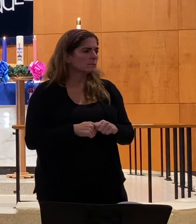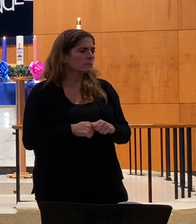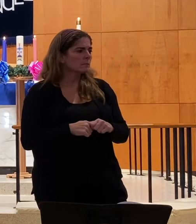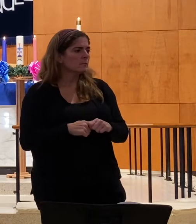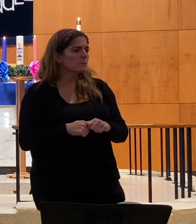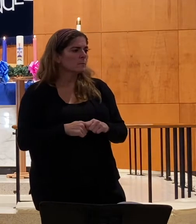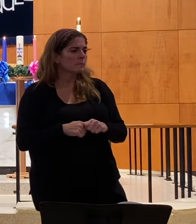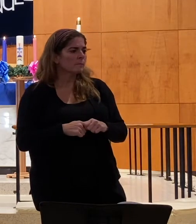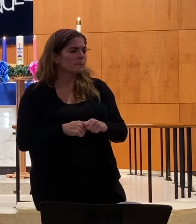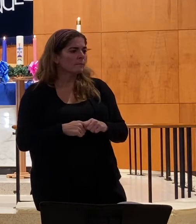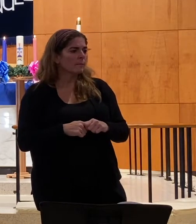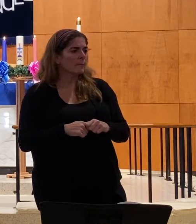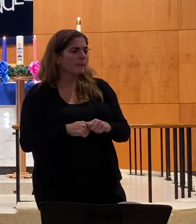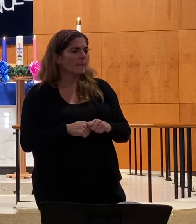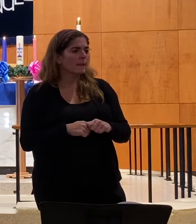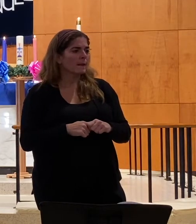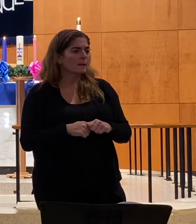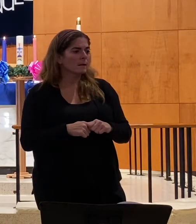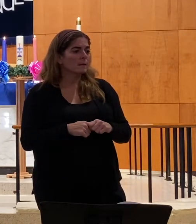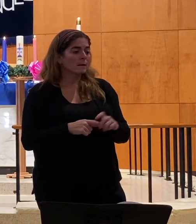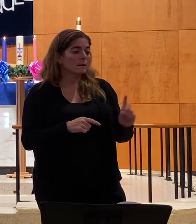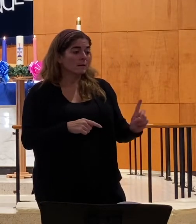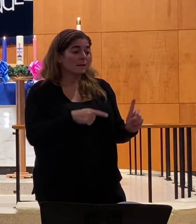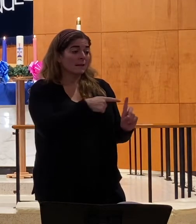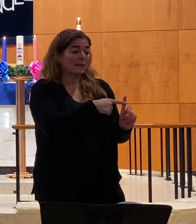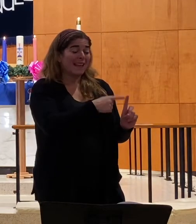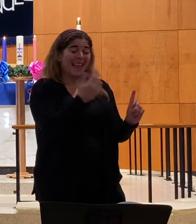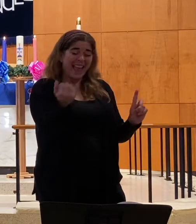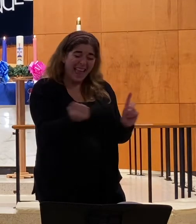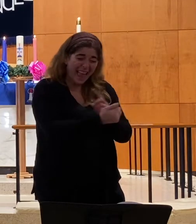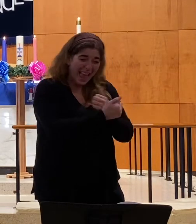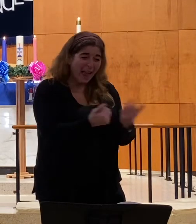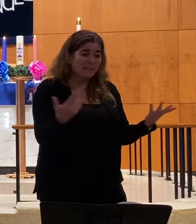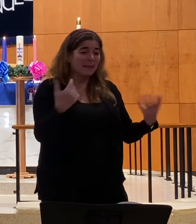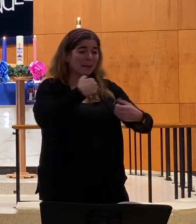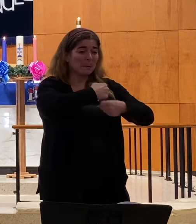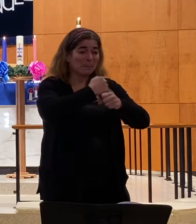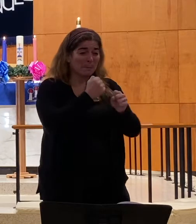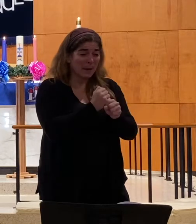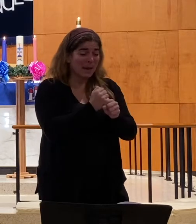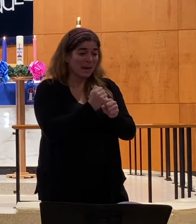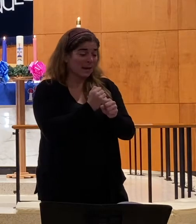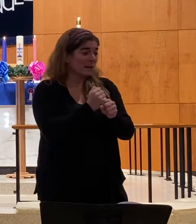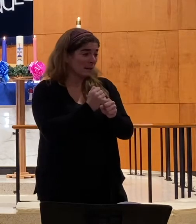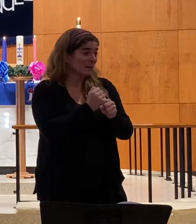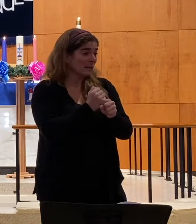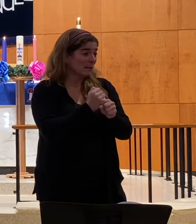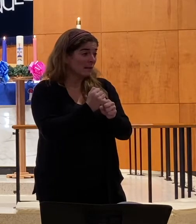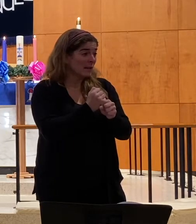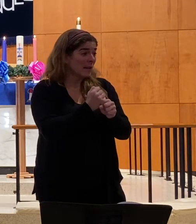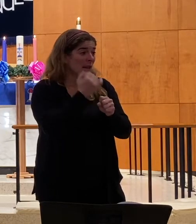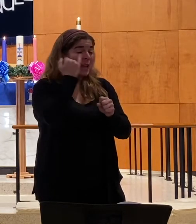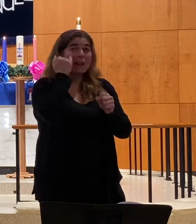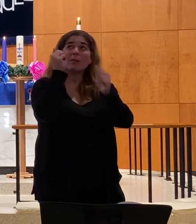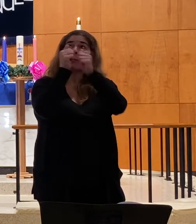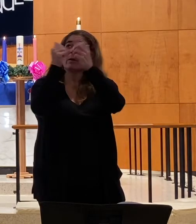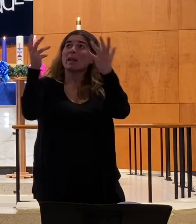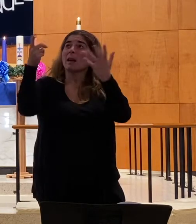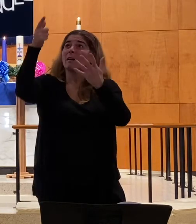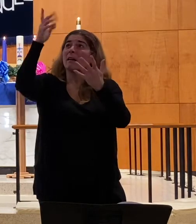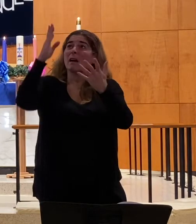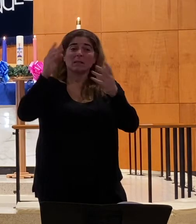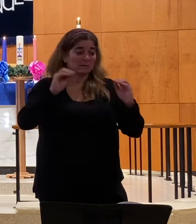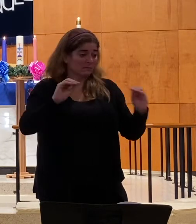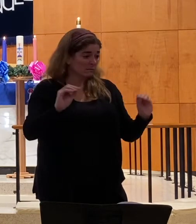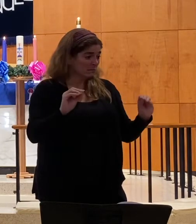as it says in the first chapter of John, through him all things were created, and without him not one thing came into being.